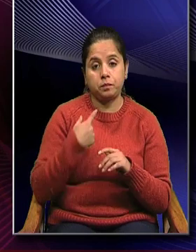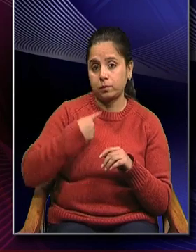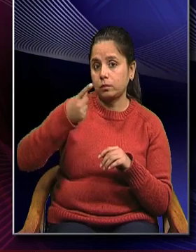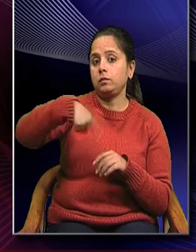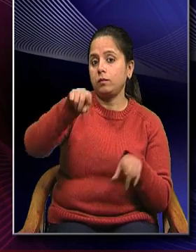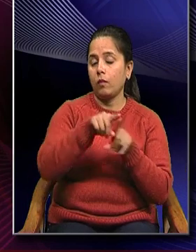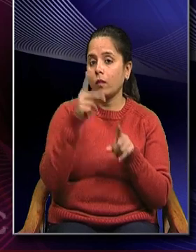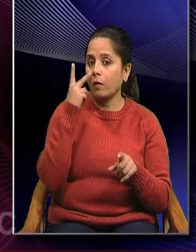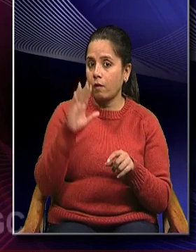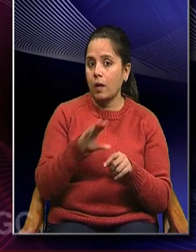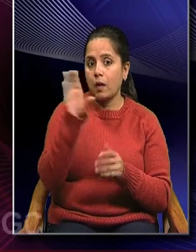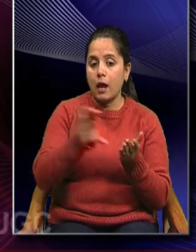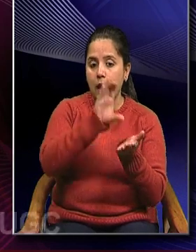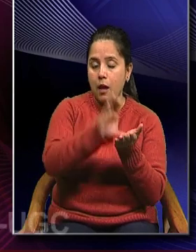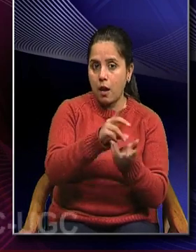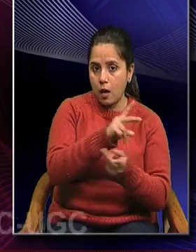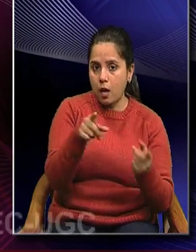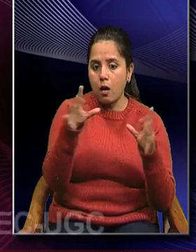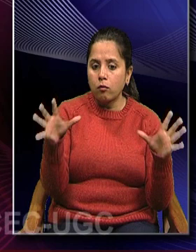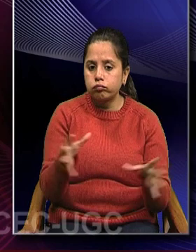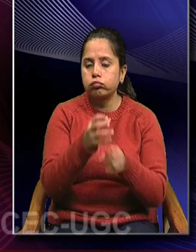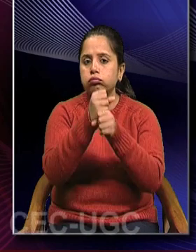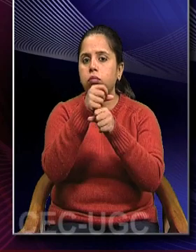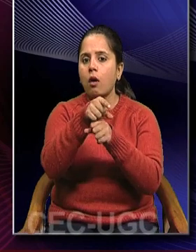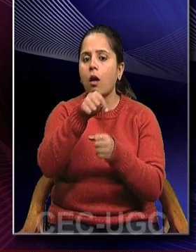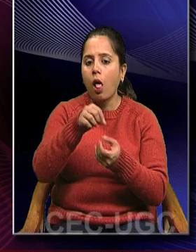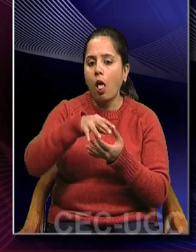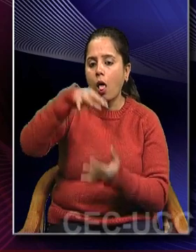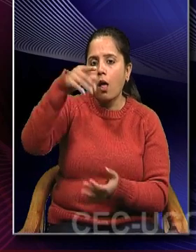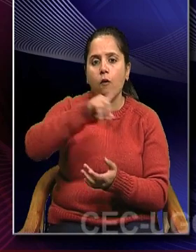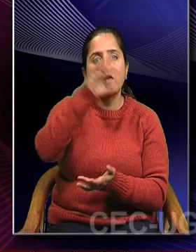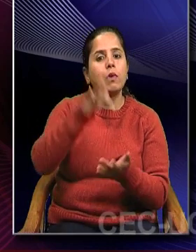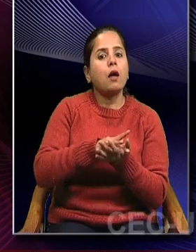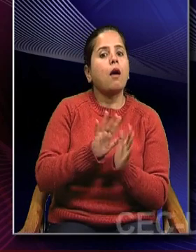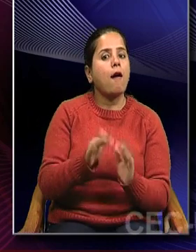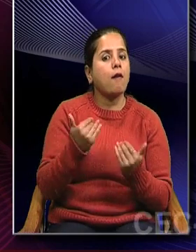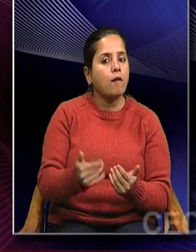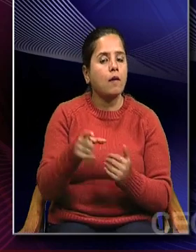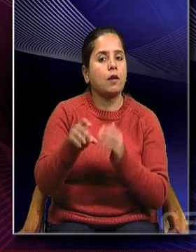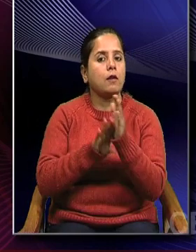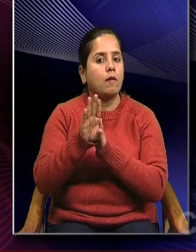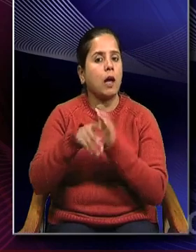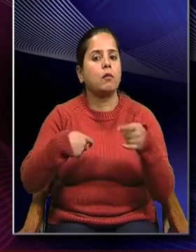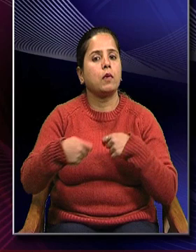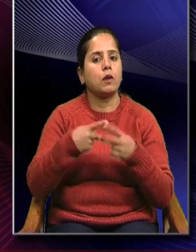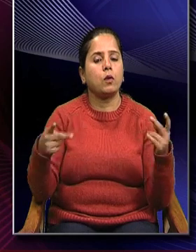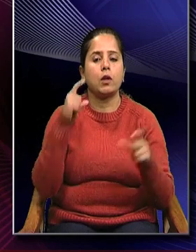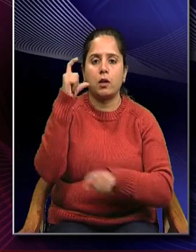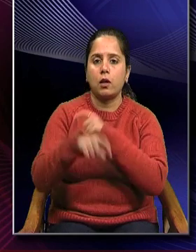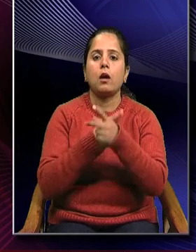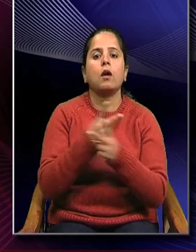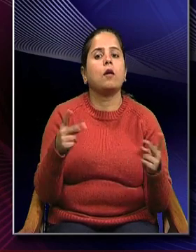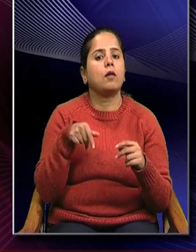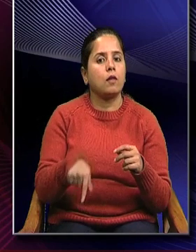see that the capital accumulation on a large scale also took place because of the development of trade and industry at home,